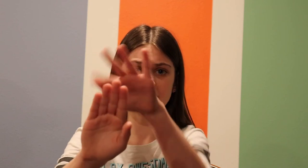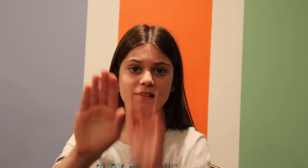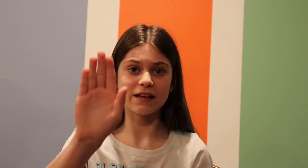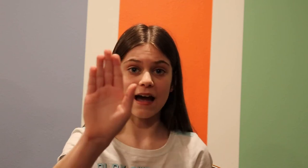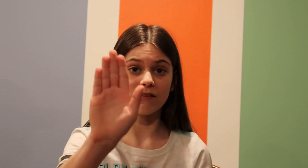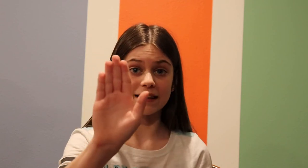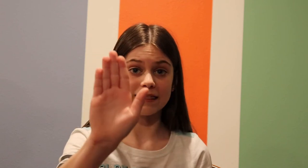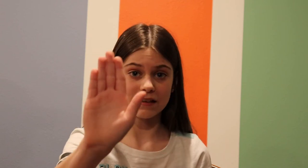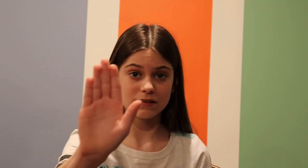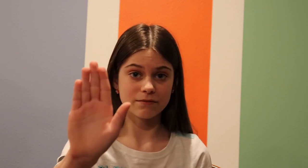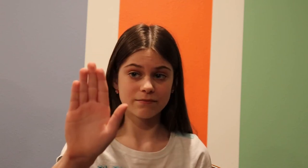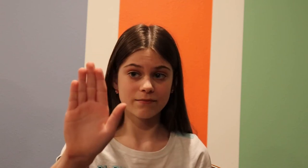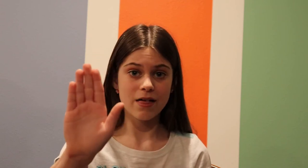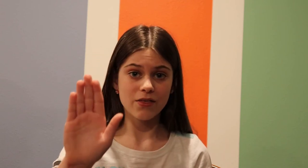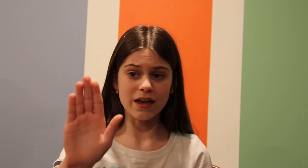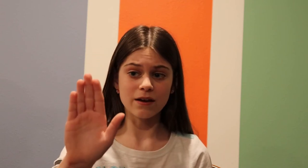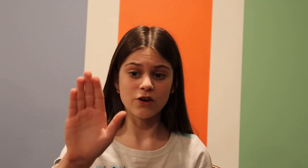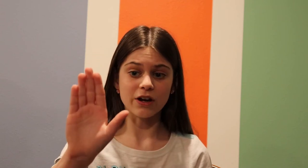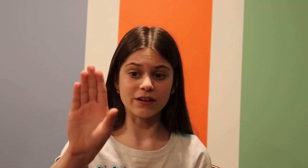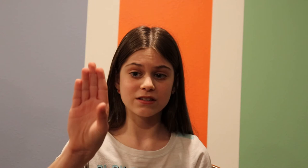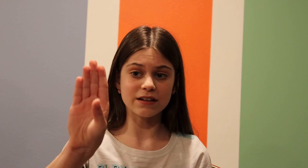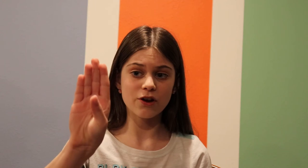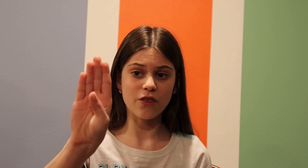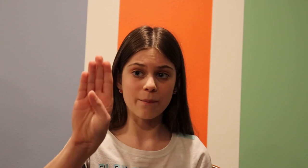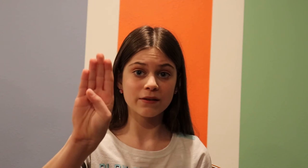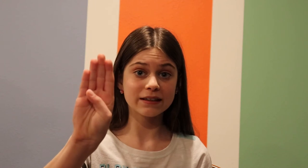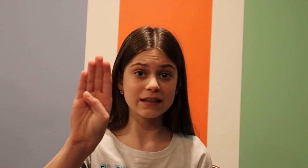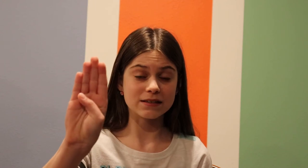fingers out like this. Then, you're going to extend your thumb like this.